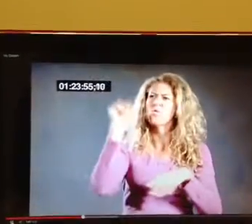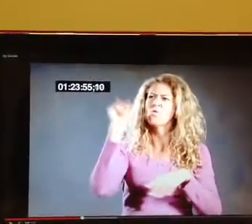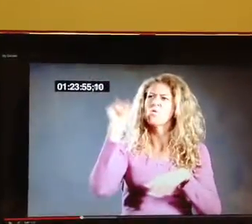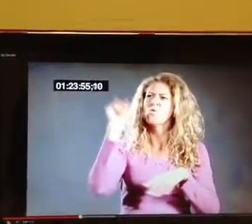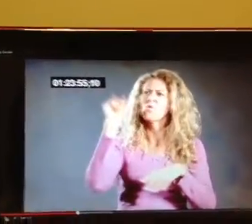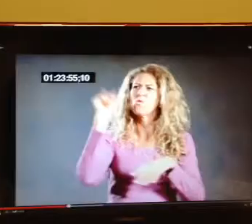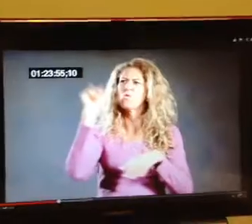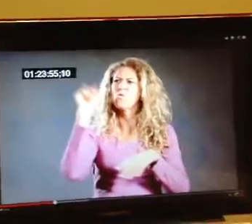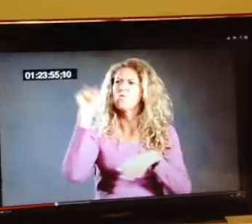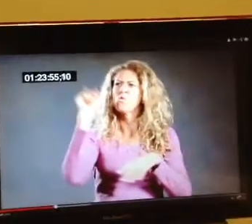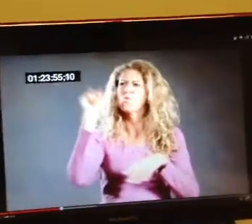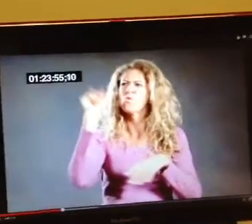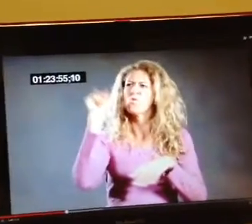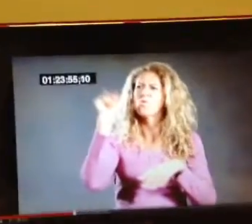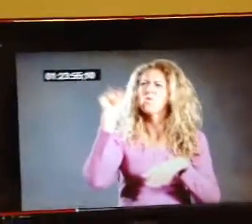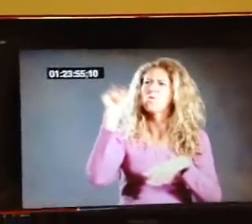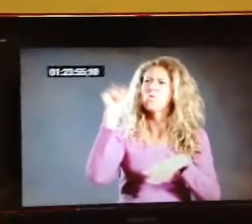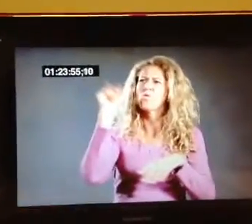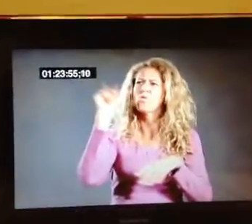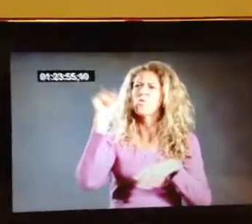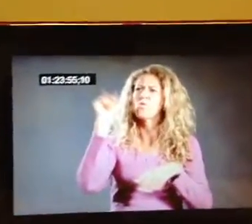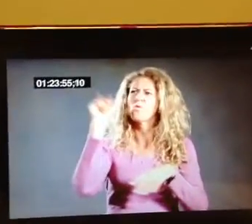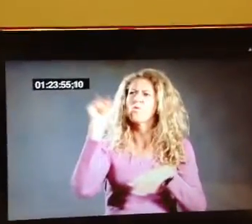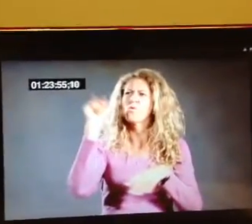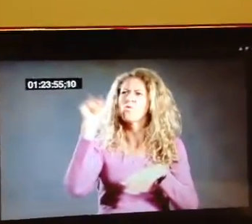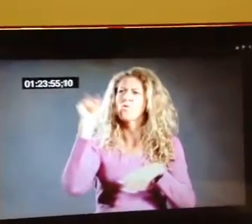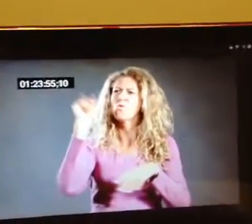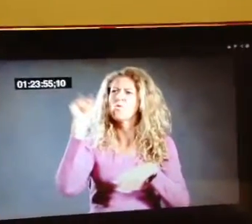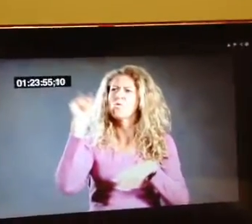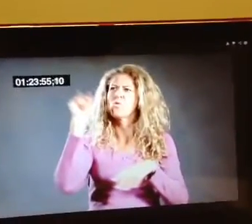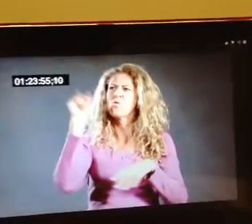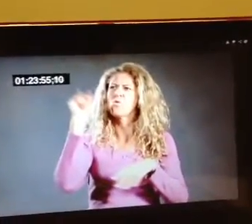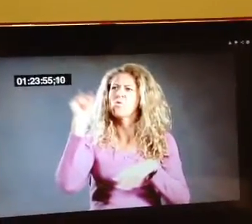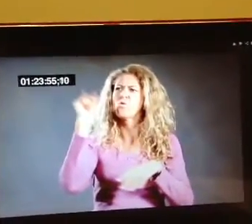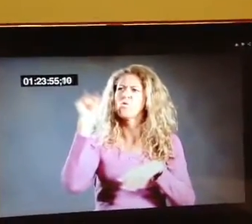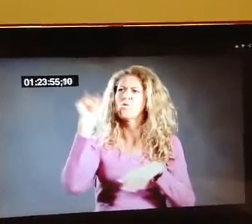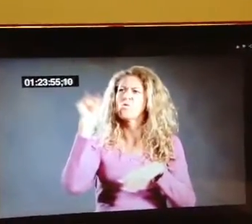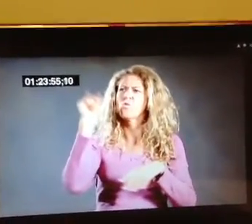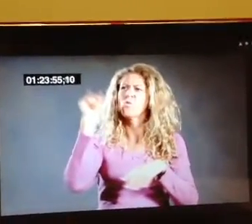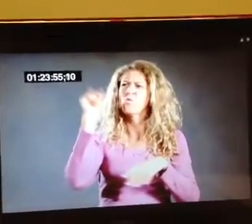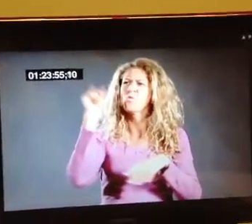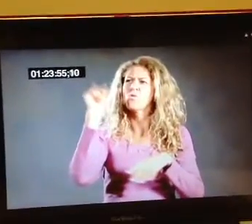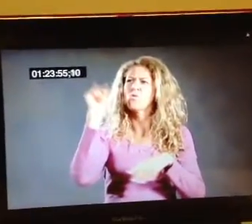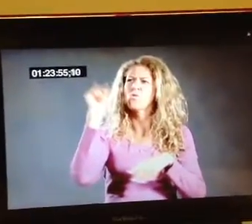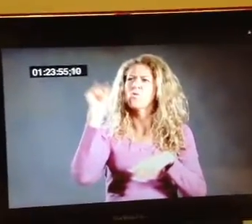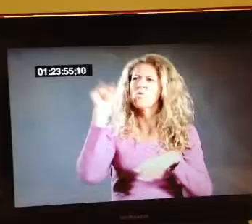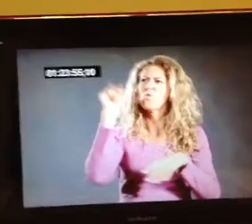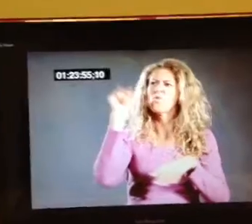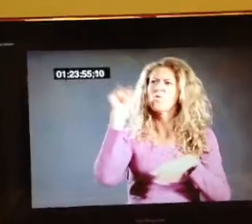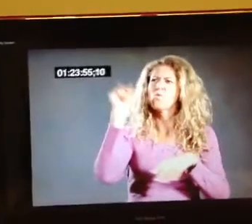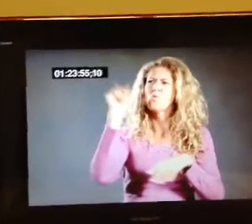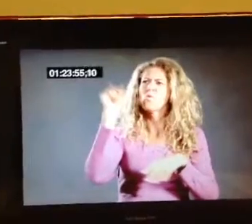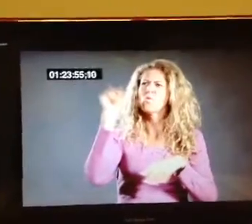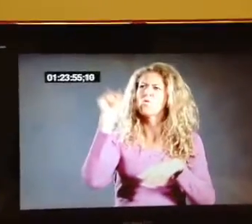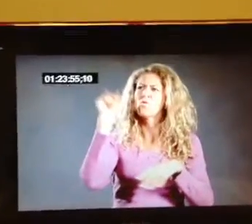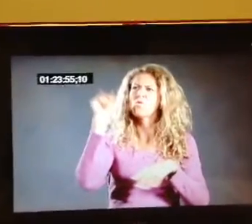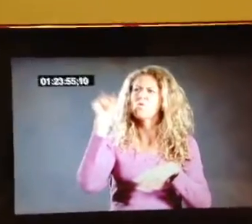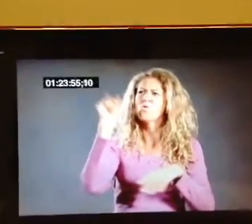So I decided that I wanted to have a garden, and I talked it over with my husband, and he said, fine, go ahead, have a garden. And I felt great. I felt like a